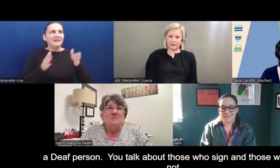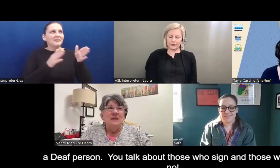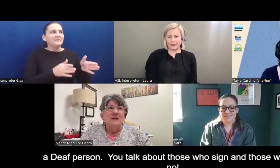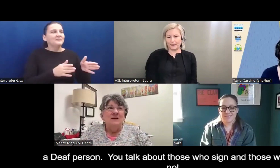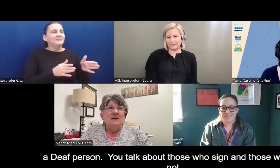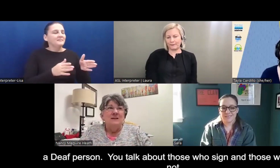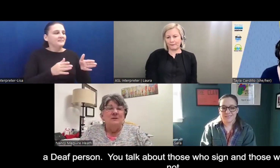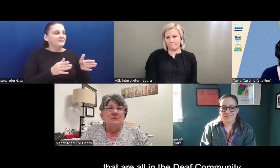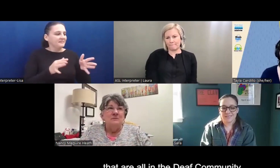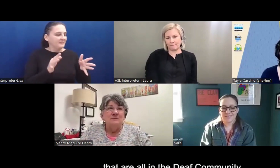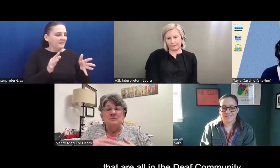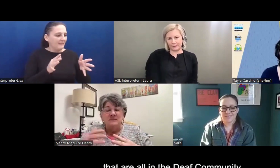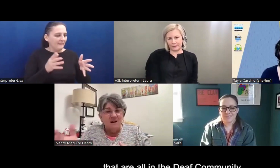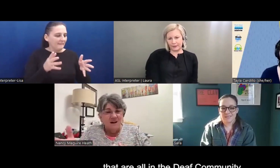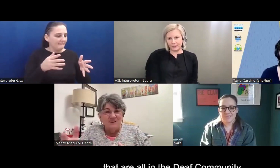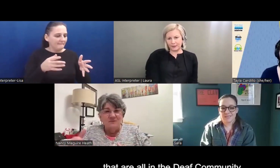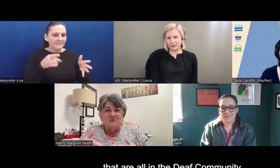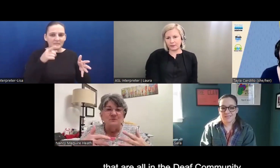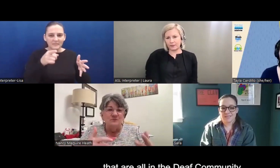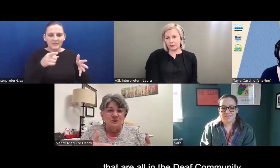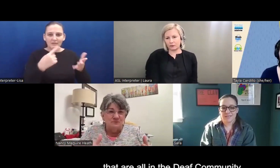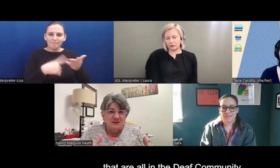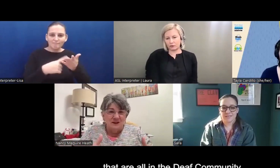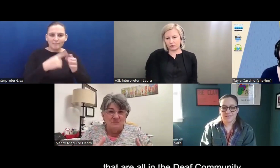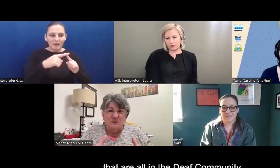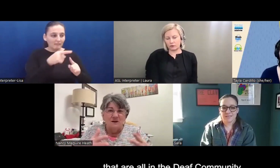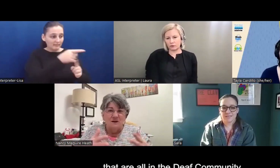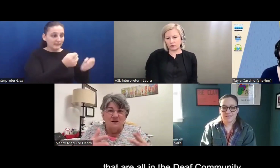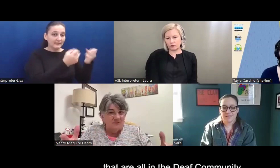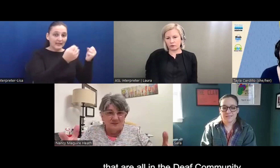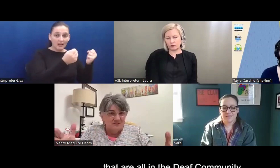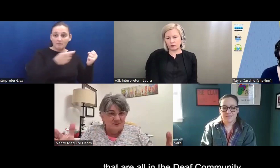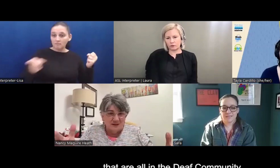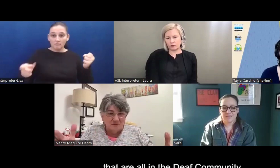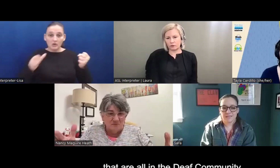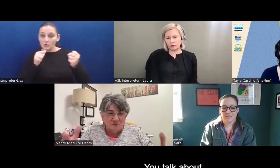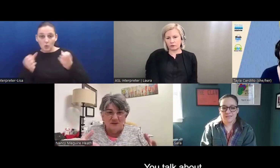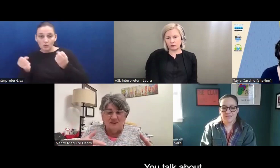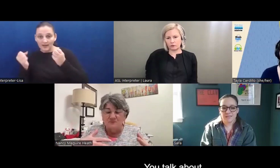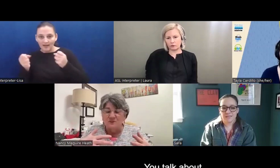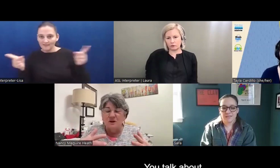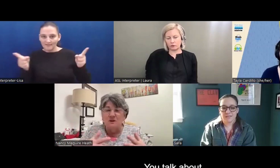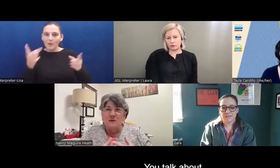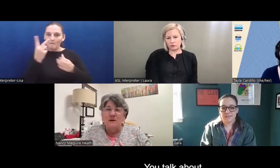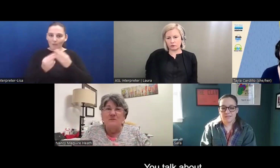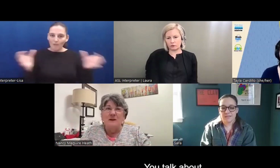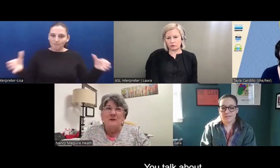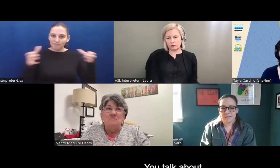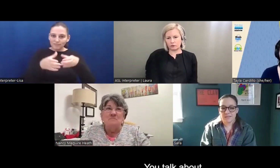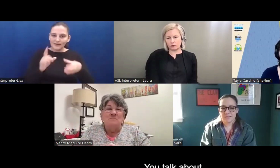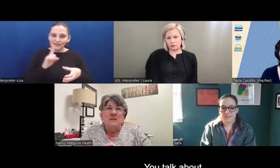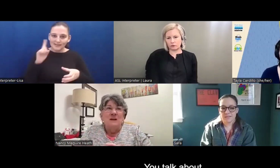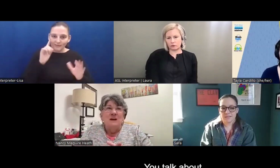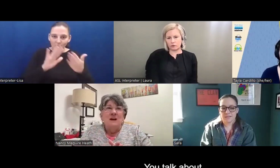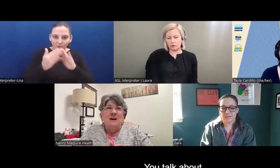you talk know, you who sign and those who don't sign, but are all in the deaf community, you talk about